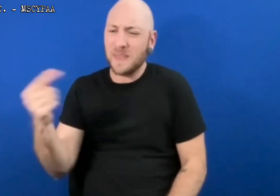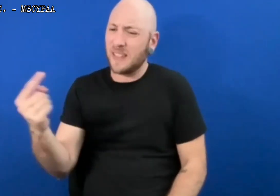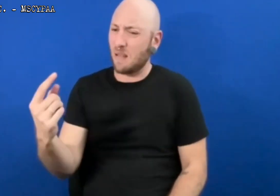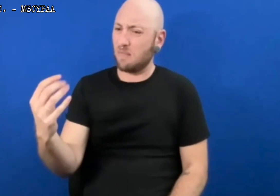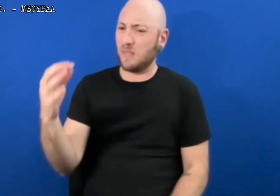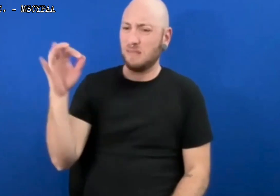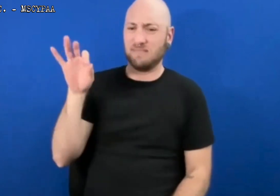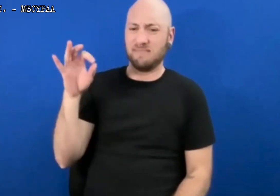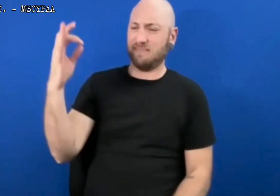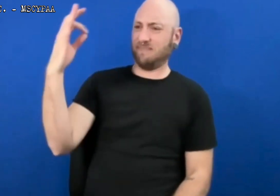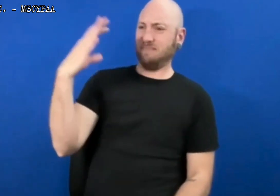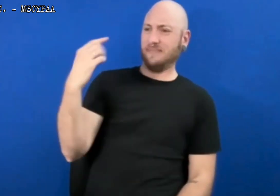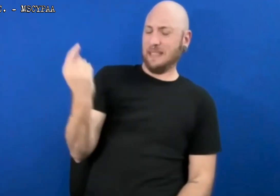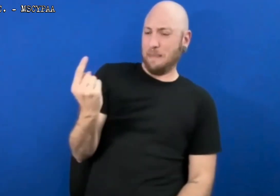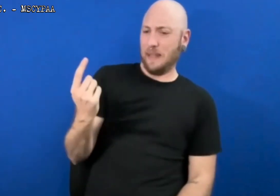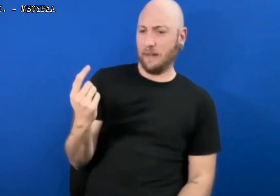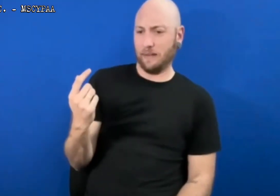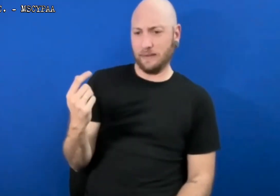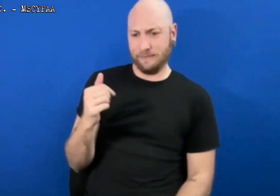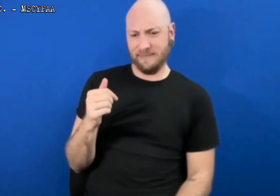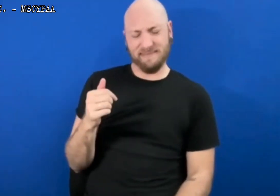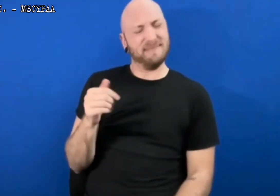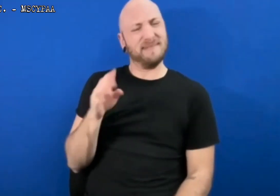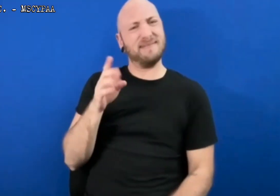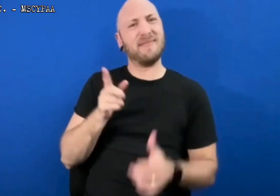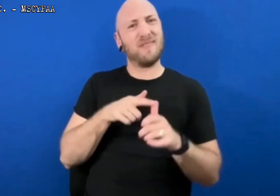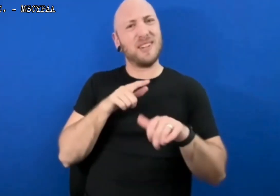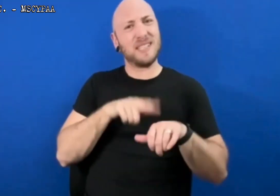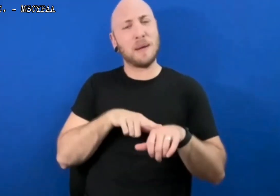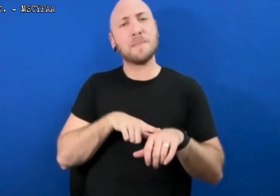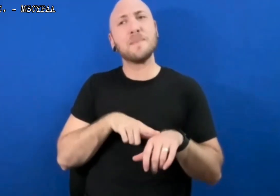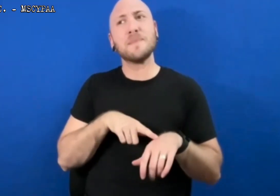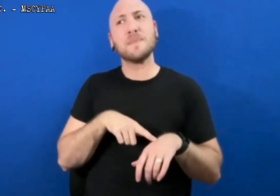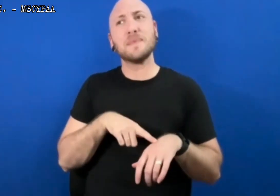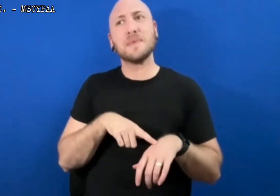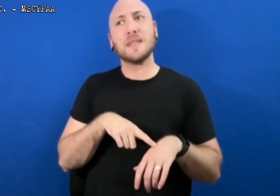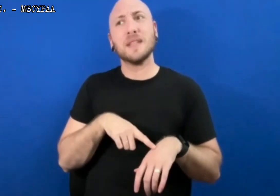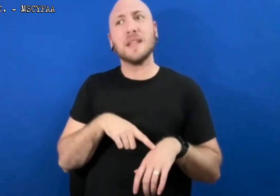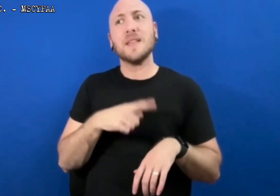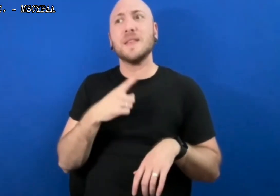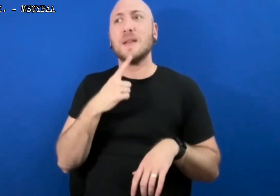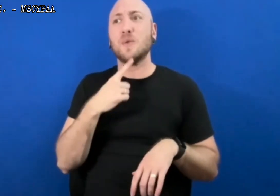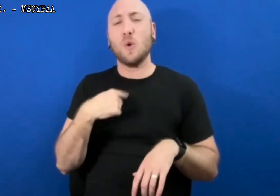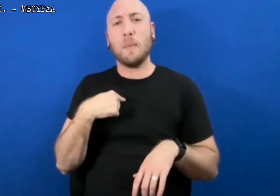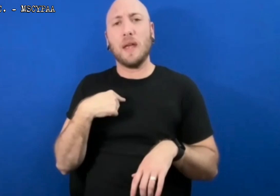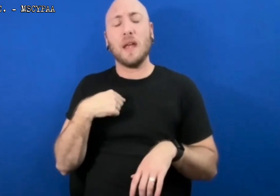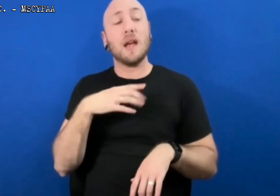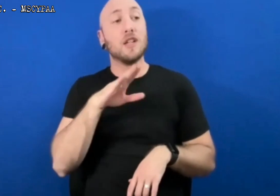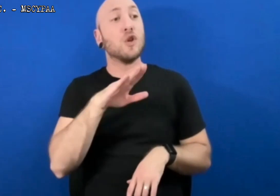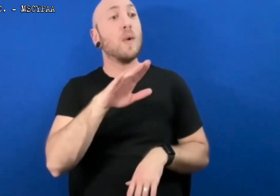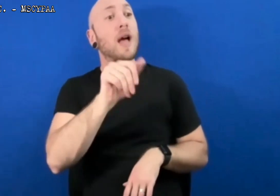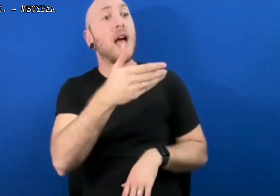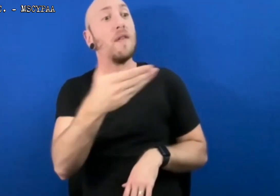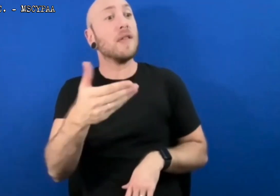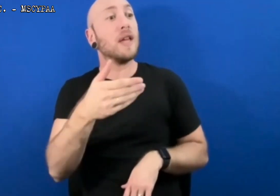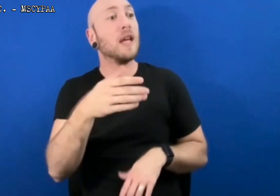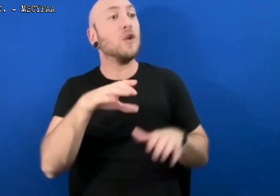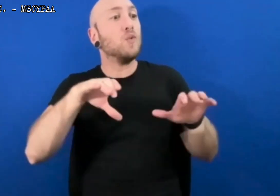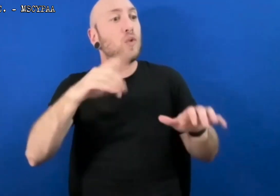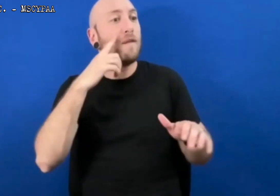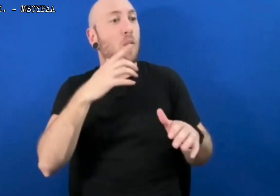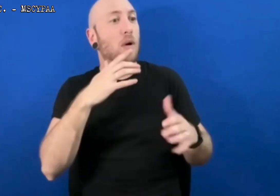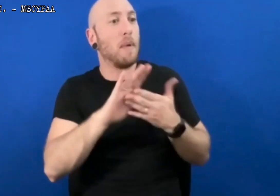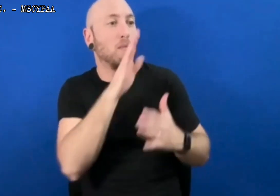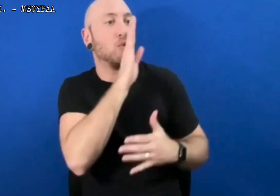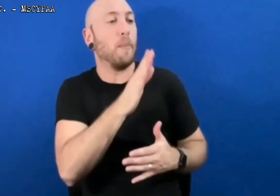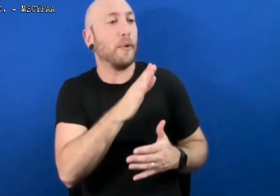but it did help me. They told me to write down everything I did for my recovery. Like they were like, well, if you've got a court case, like write down everything you do for